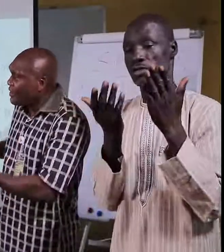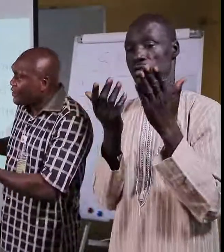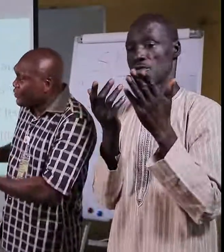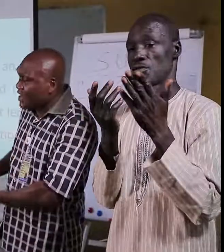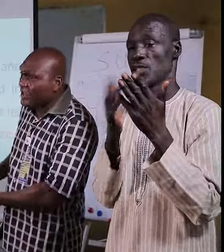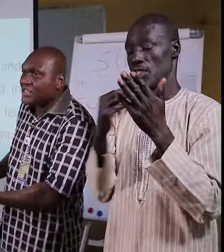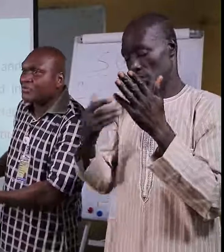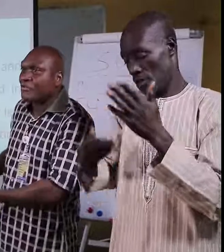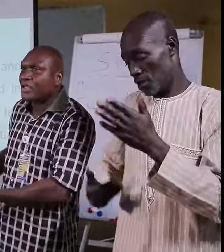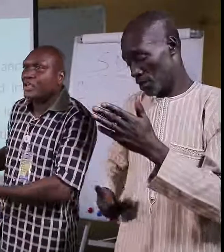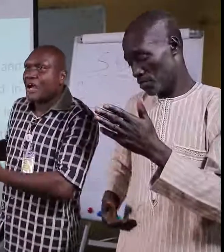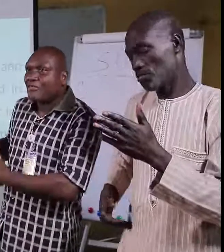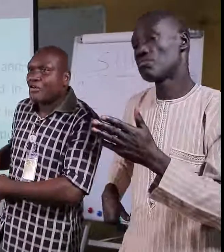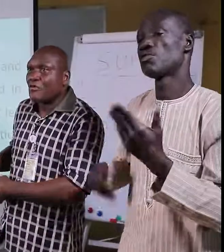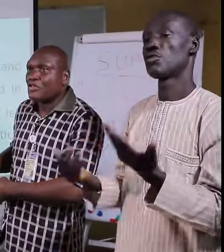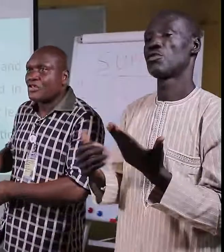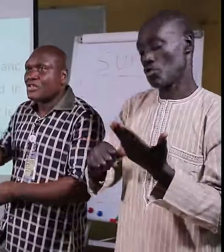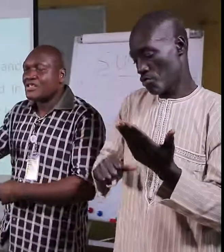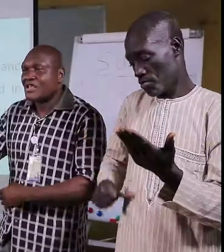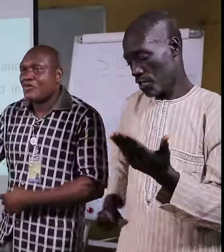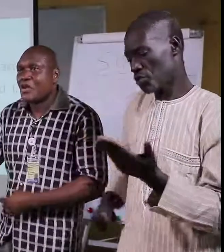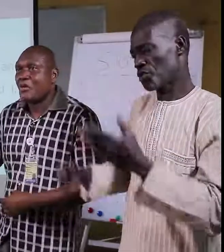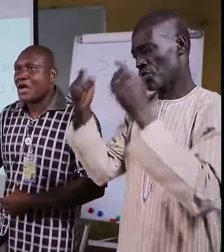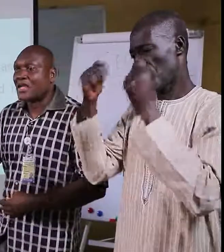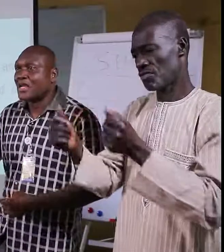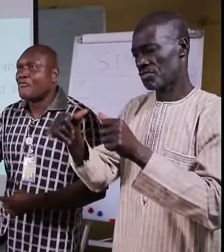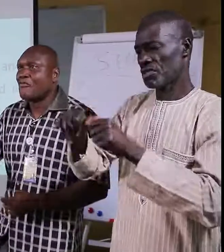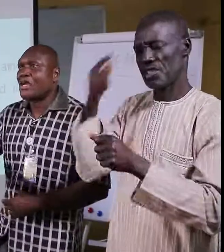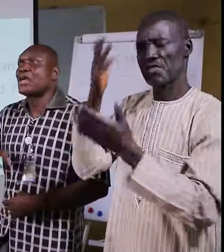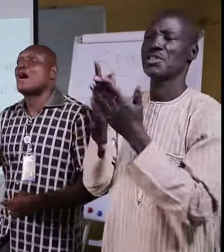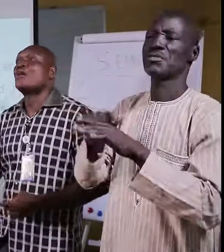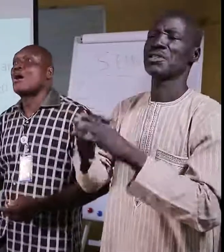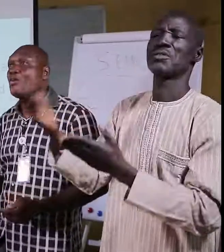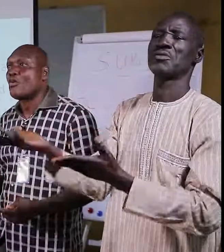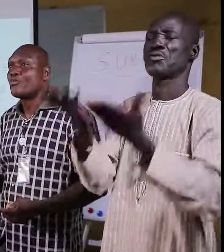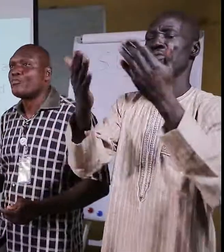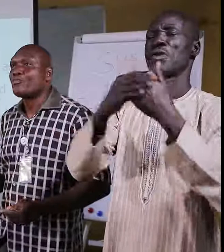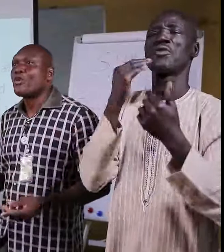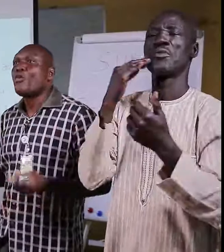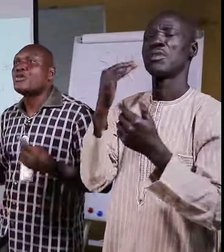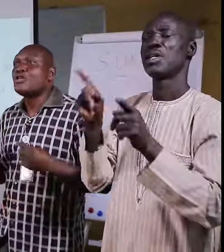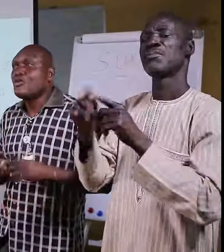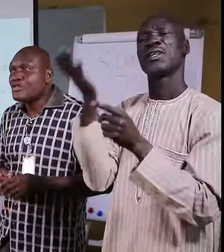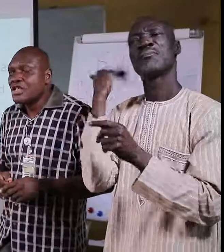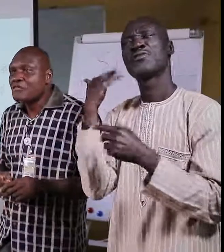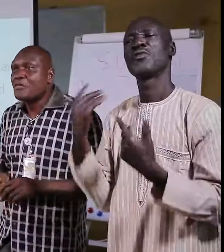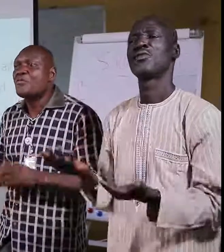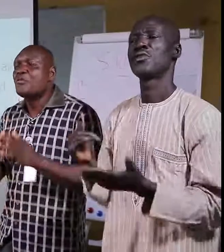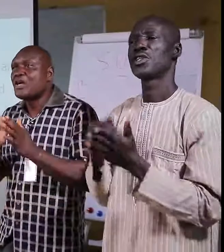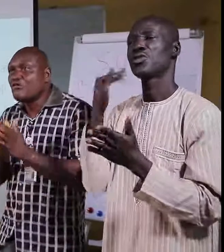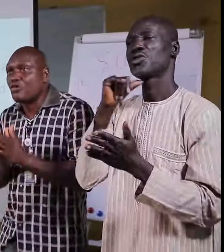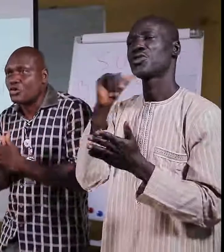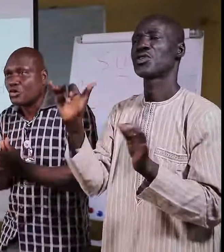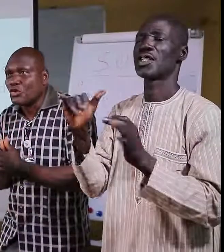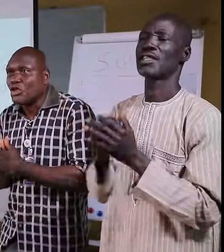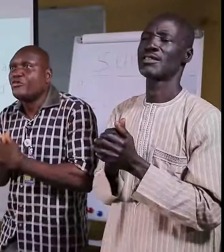morning, do the appendectomy, after the operation, stay for 1 hour, get down from bed and go home. But in those days, people will be